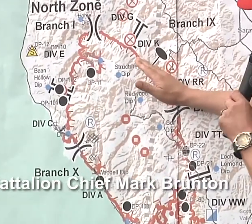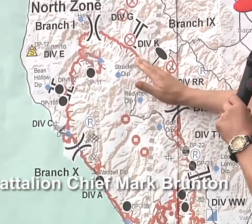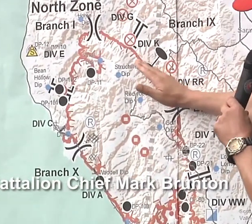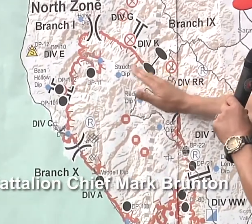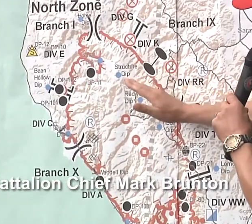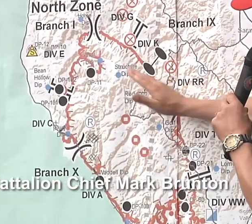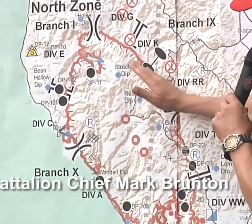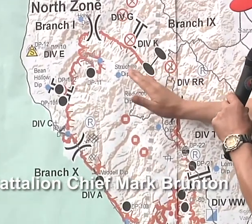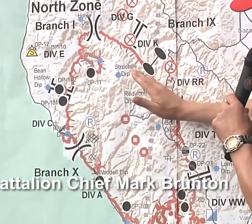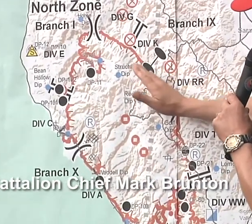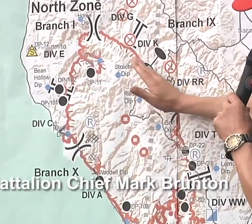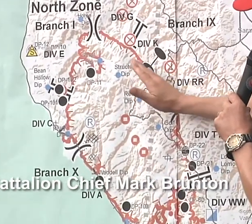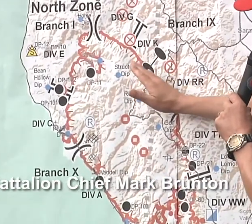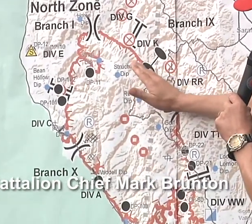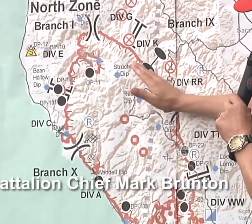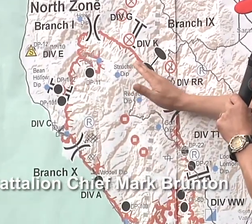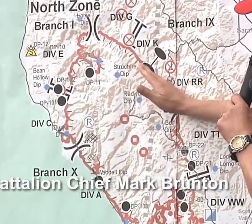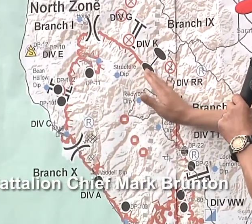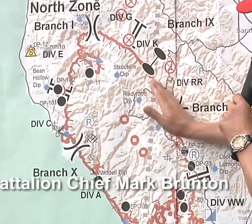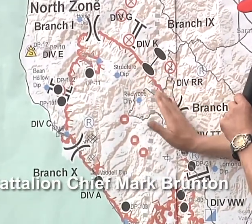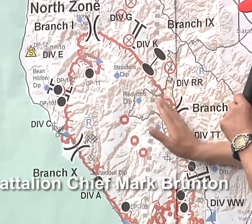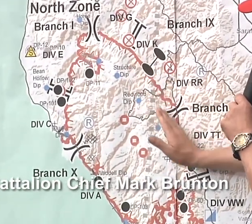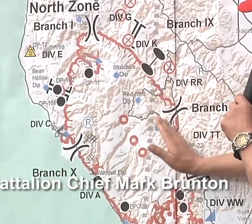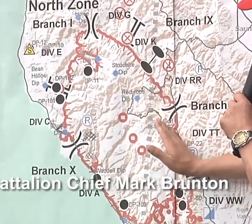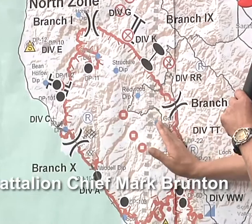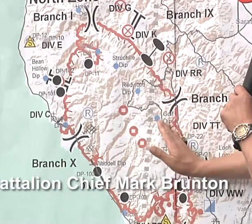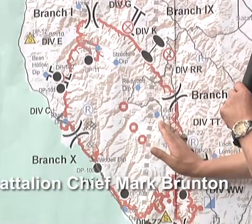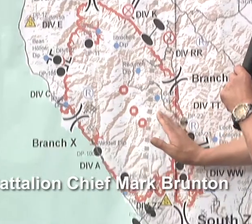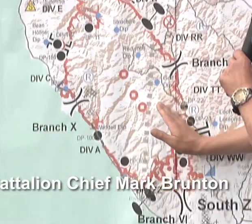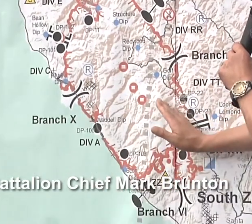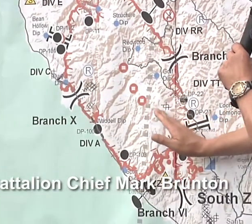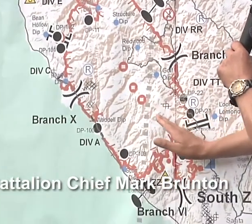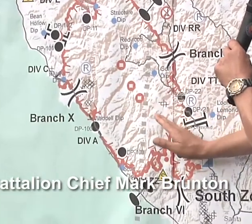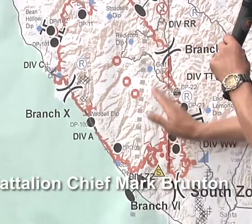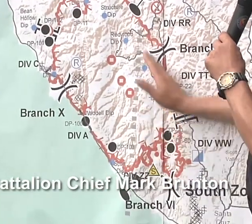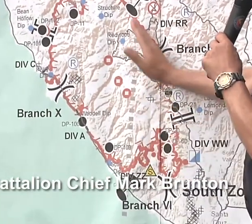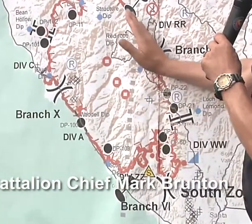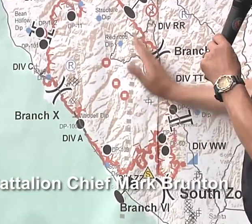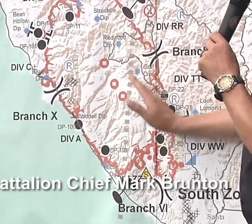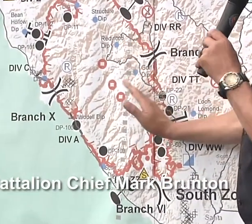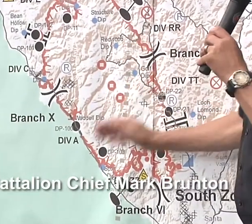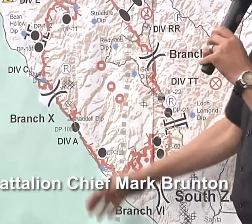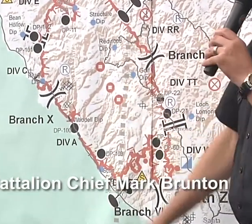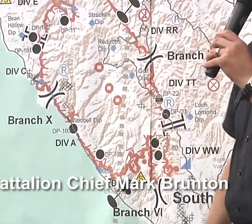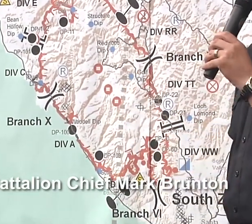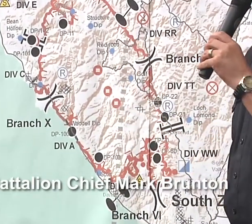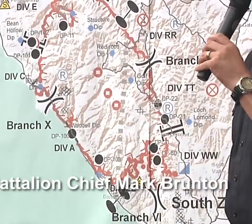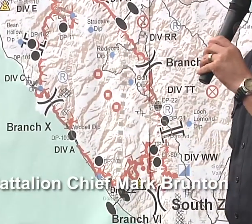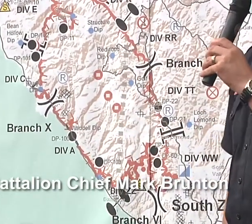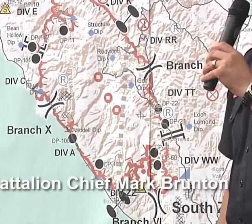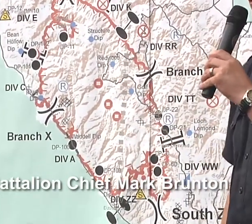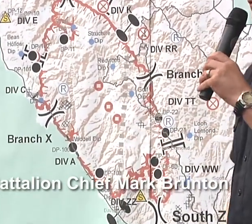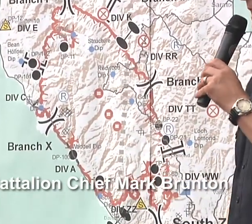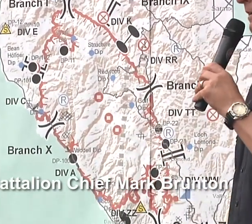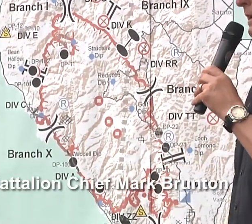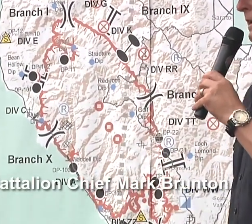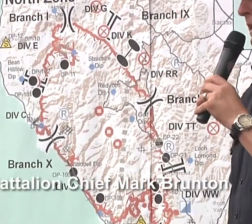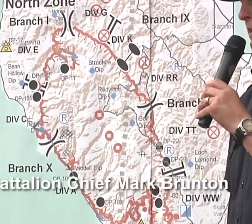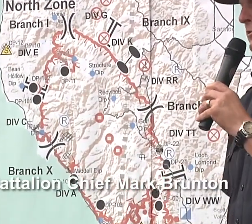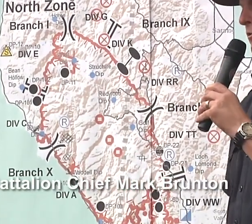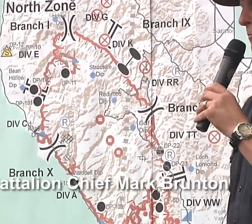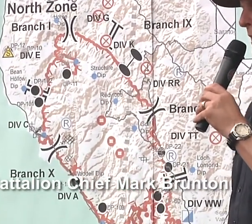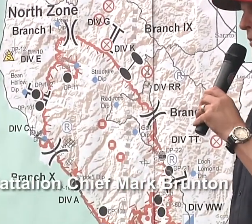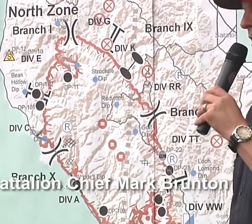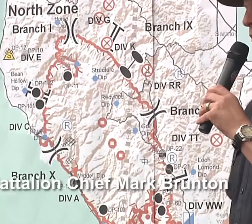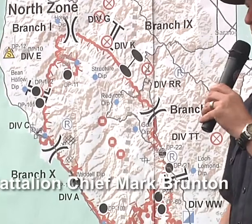and improving a line that runs all along the Highway 9 corridor on this part of the fire, the easternmost part of the fire.